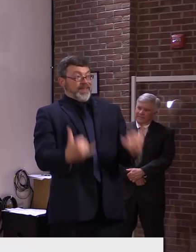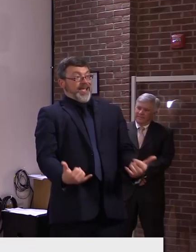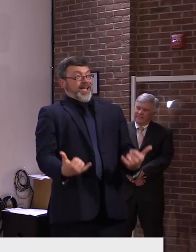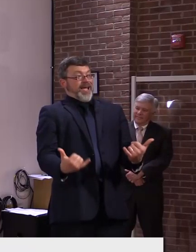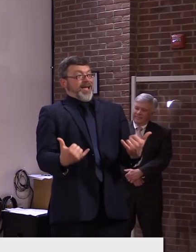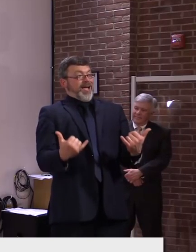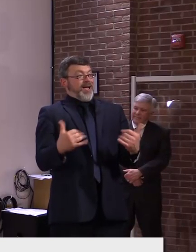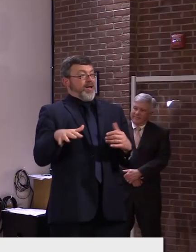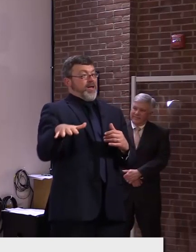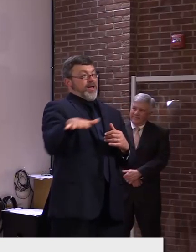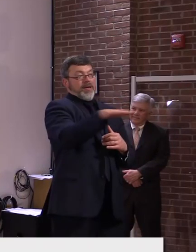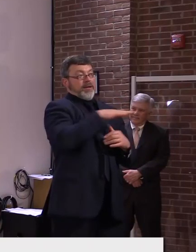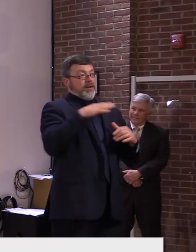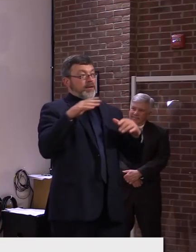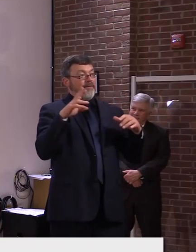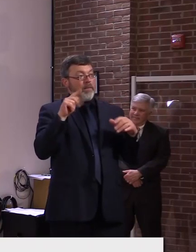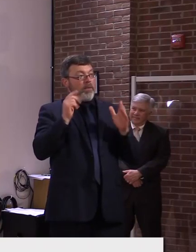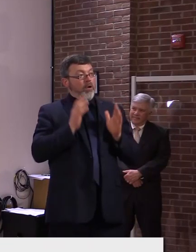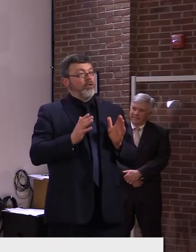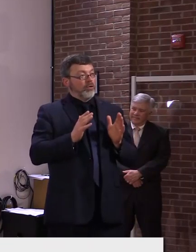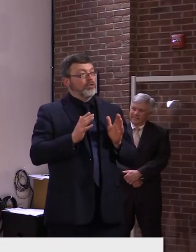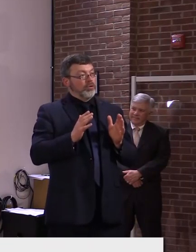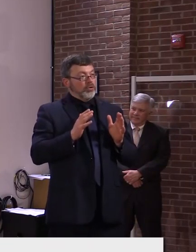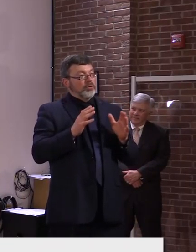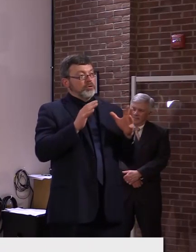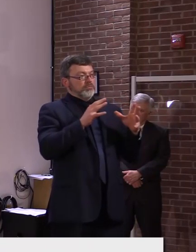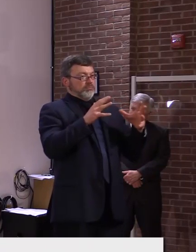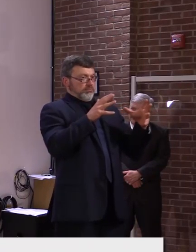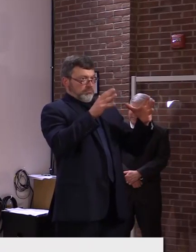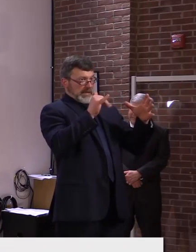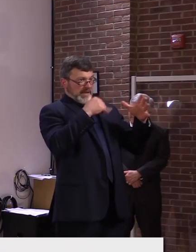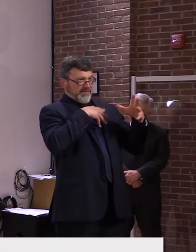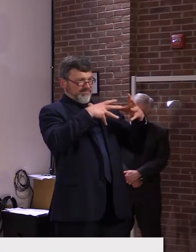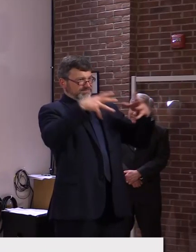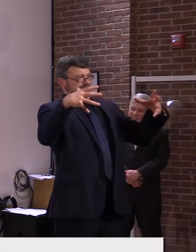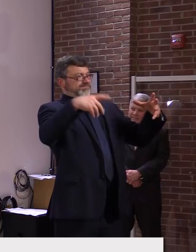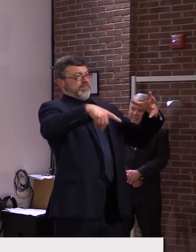robust vaccination rates than we do, is showing that the impact of